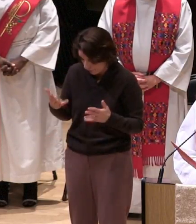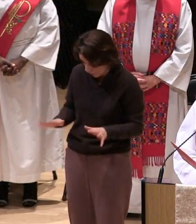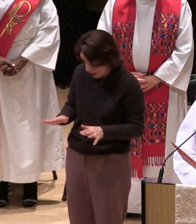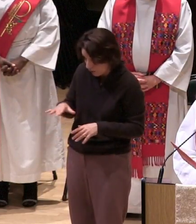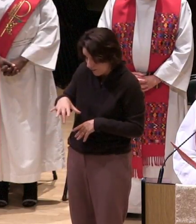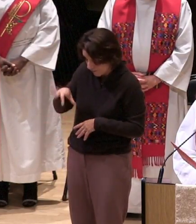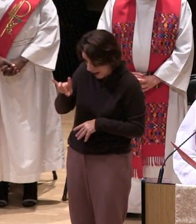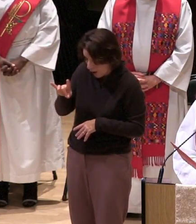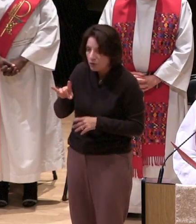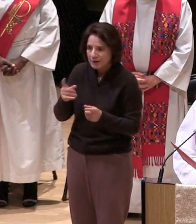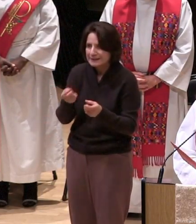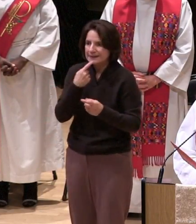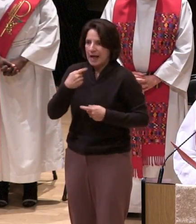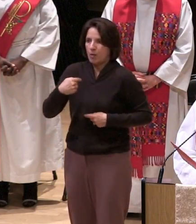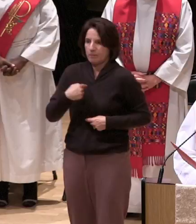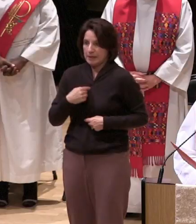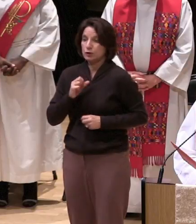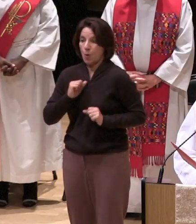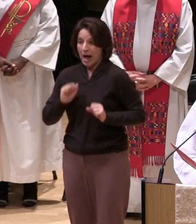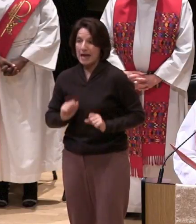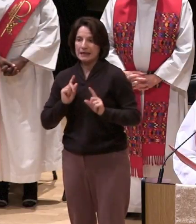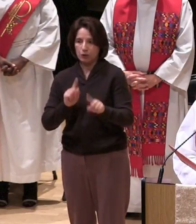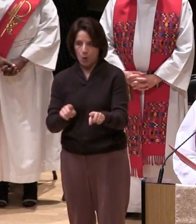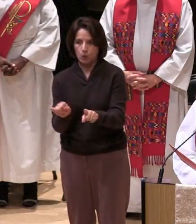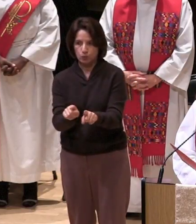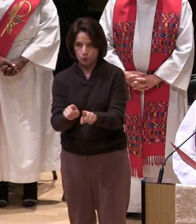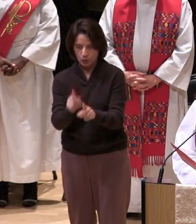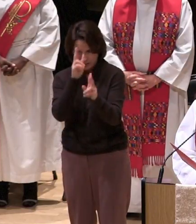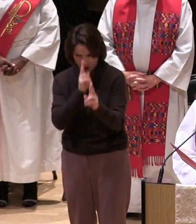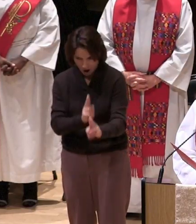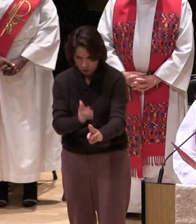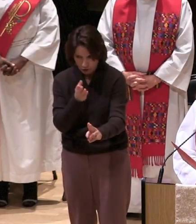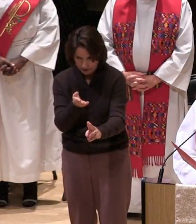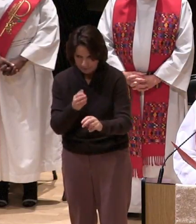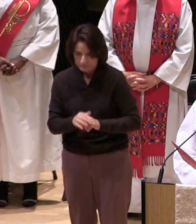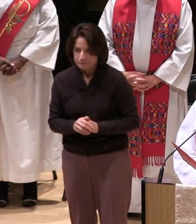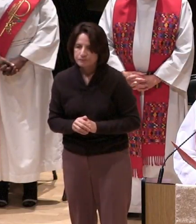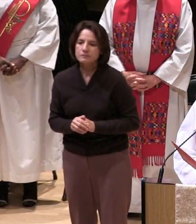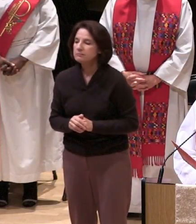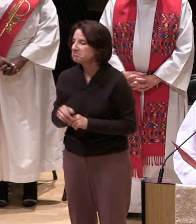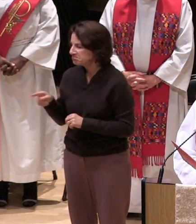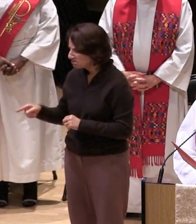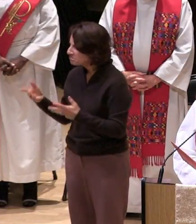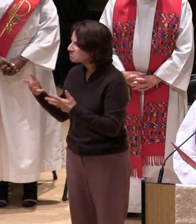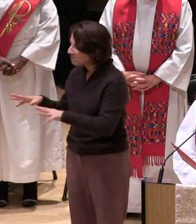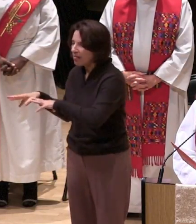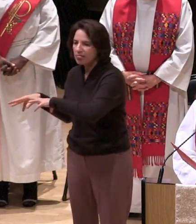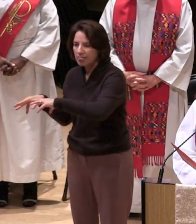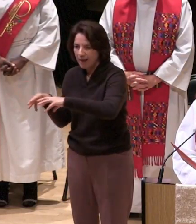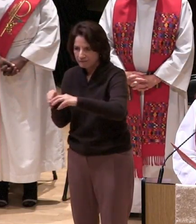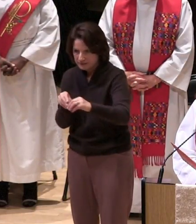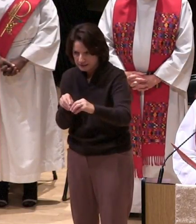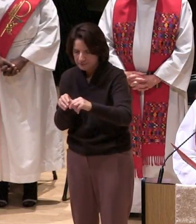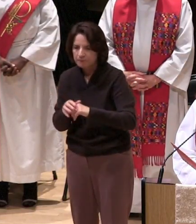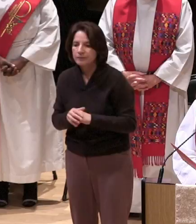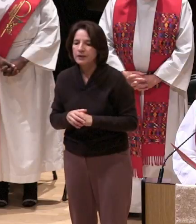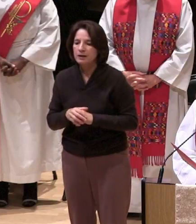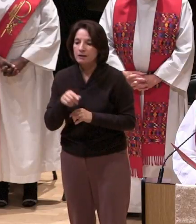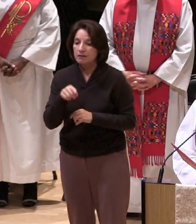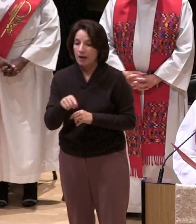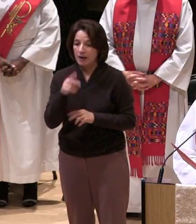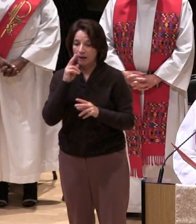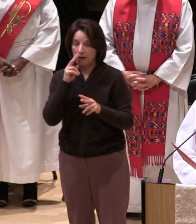me word, that I may too go and honor him. After their audience with the king, they set out. And